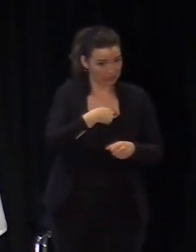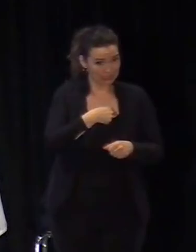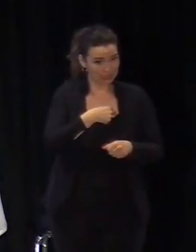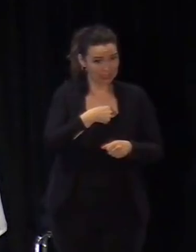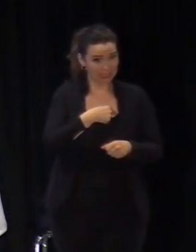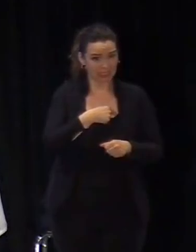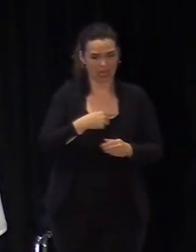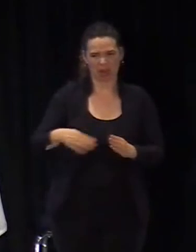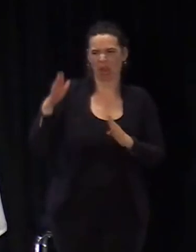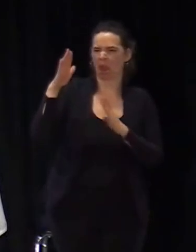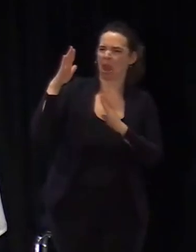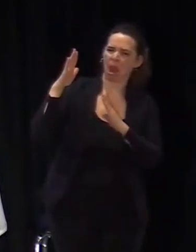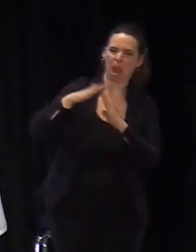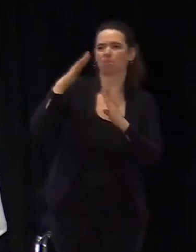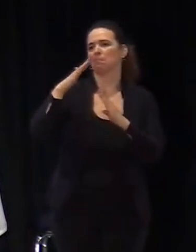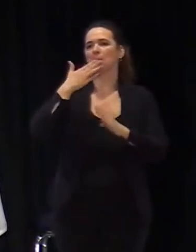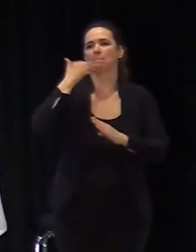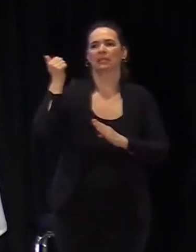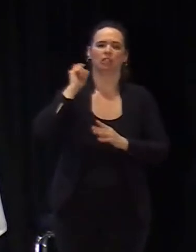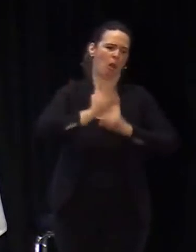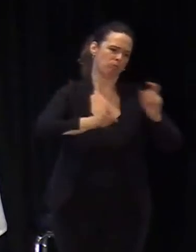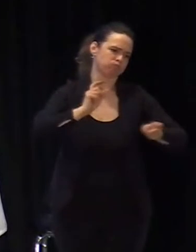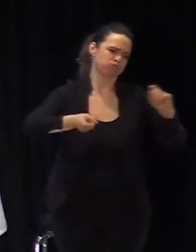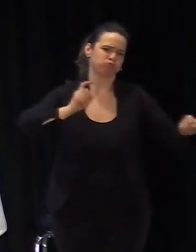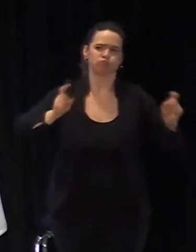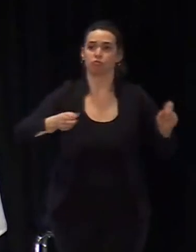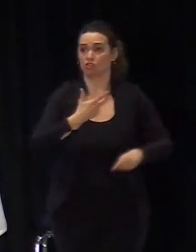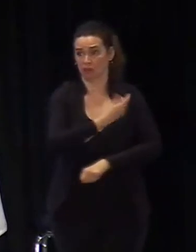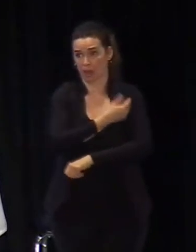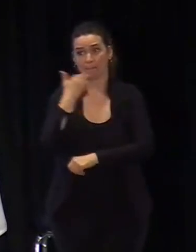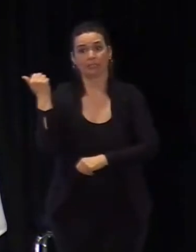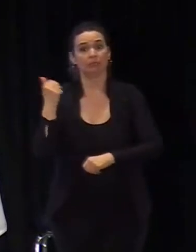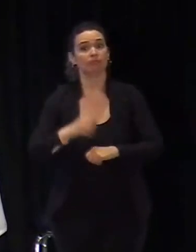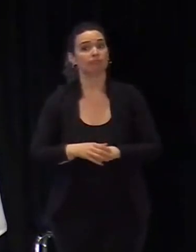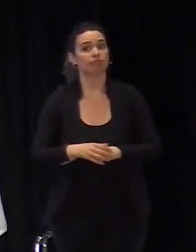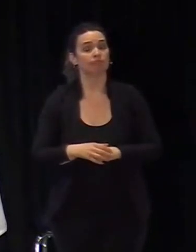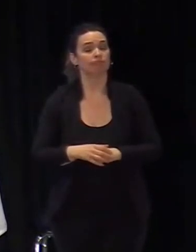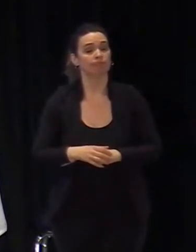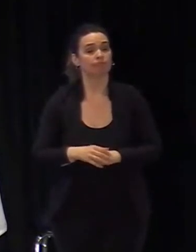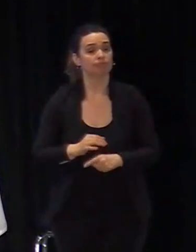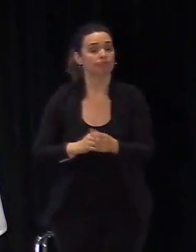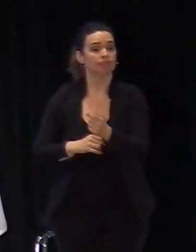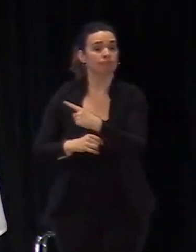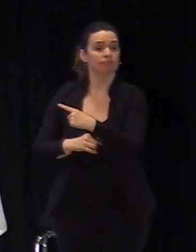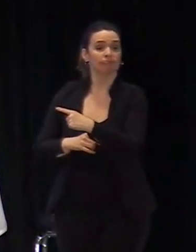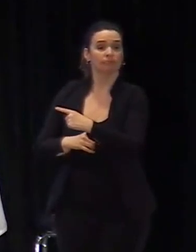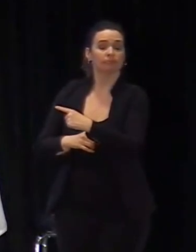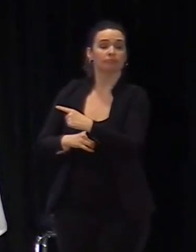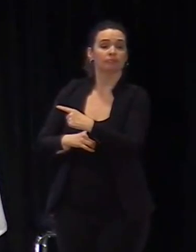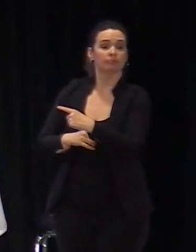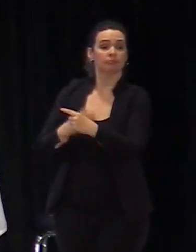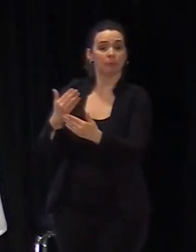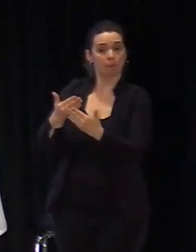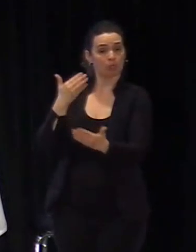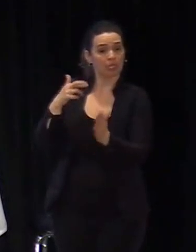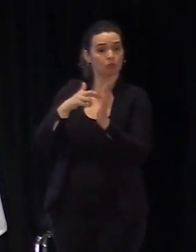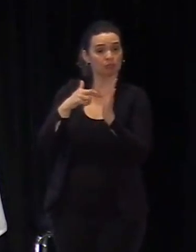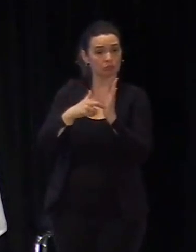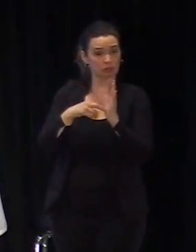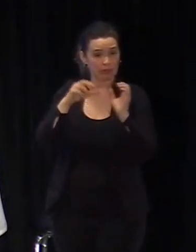way. And just to be clear for folks, for the pre-registration while working with doctors, there's not going to be